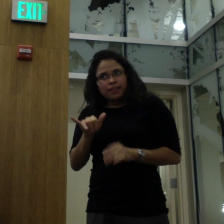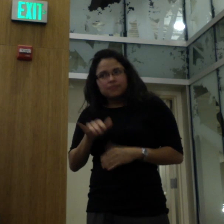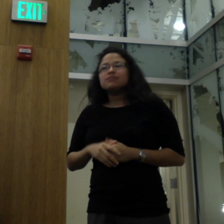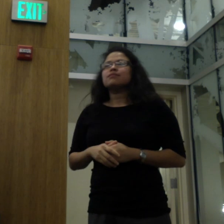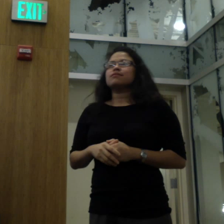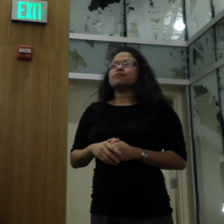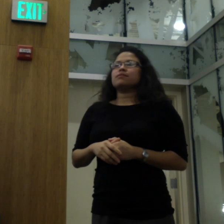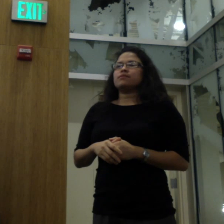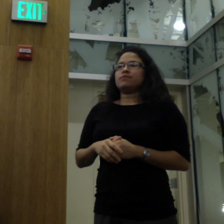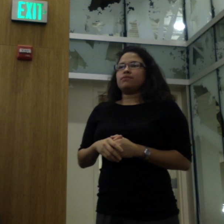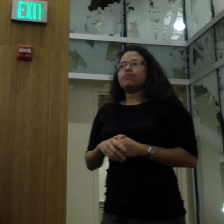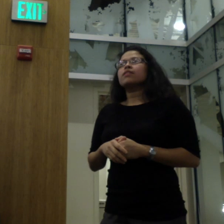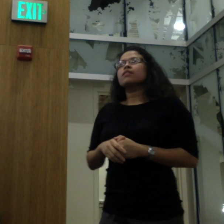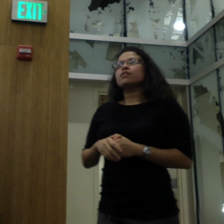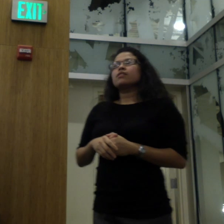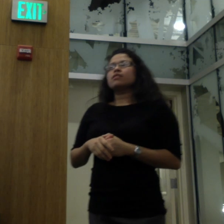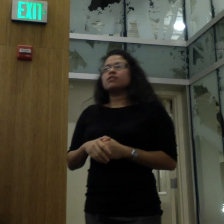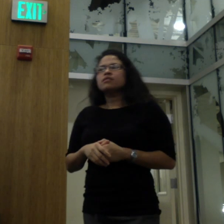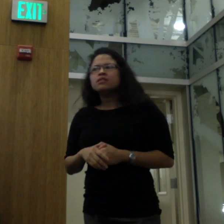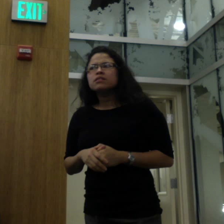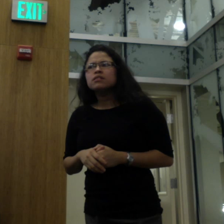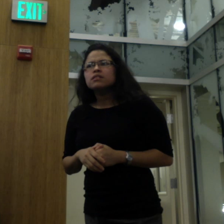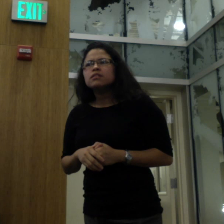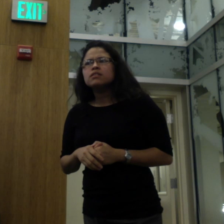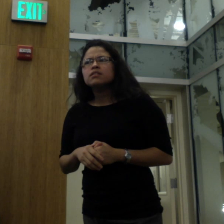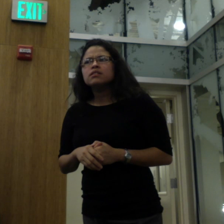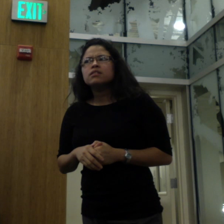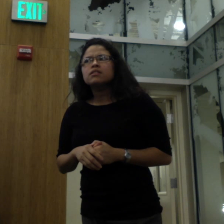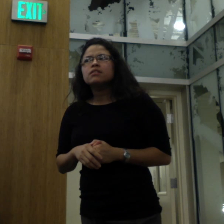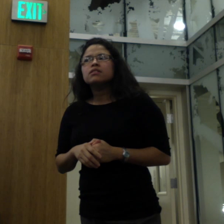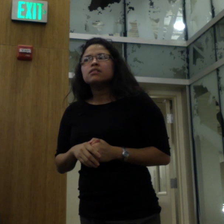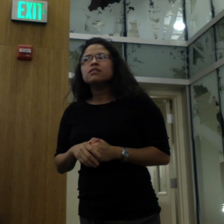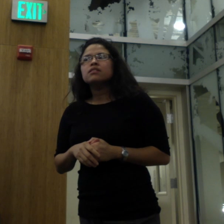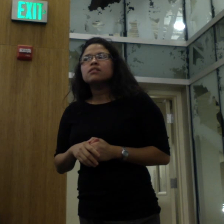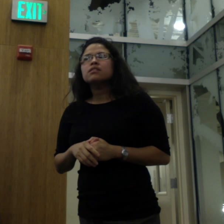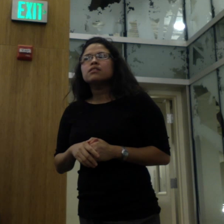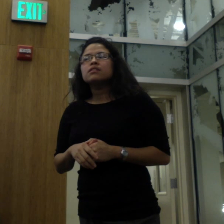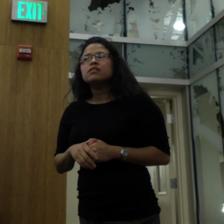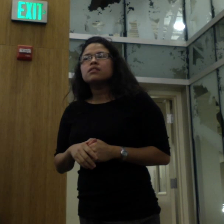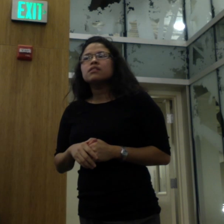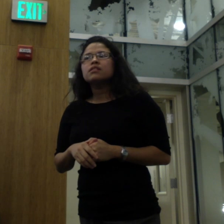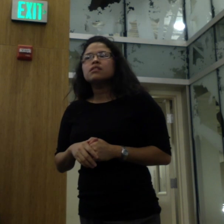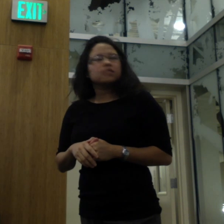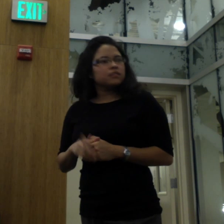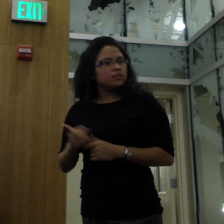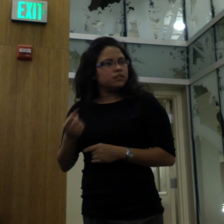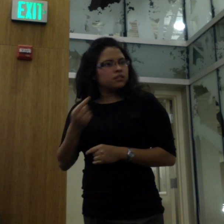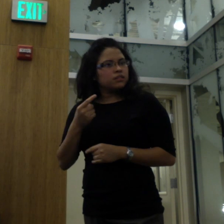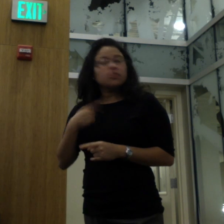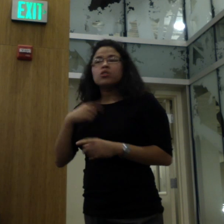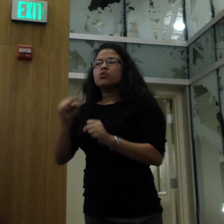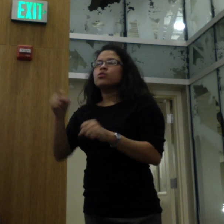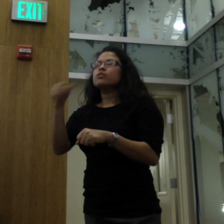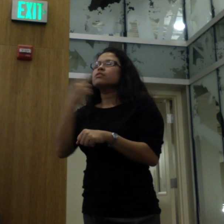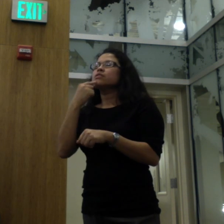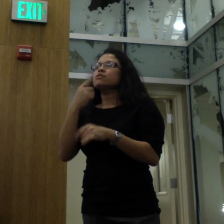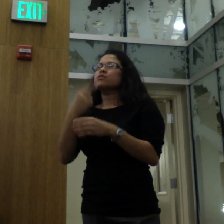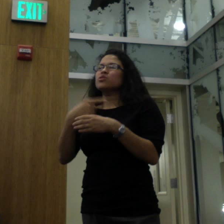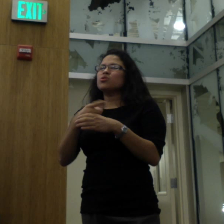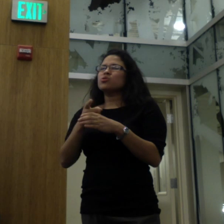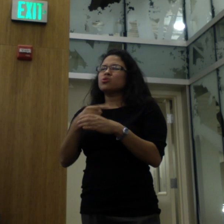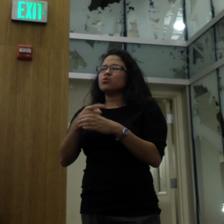They do have composting toilets you can use. Yeah. And you can make your own composting toilet. And then as far as when it comes to toilets, you